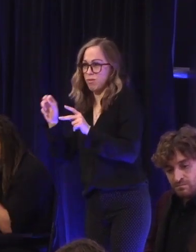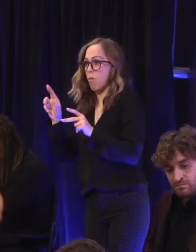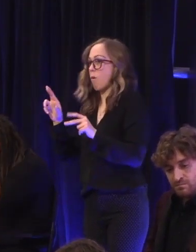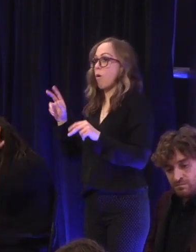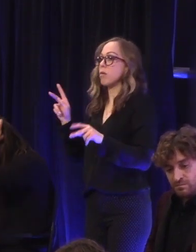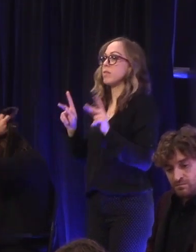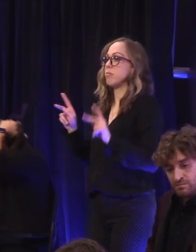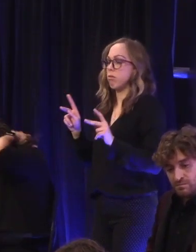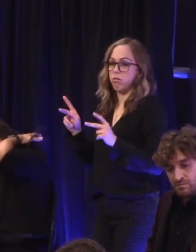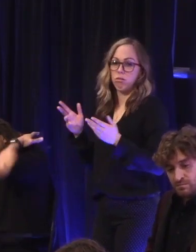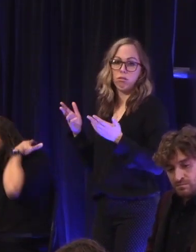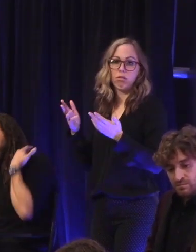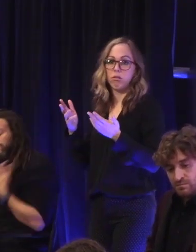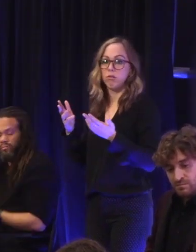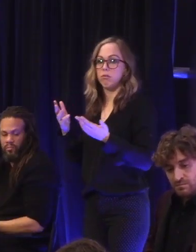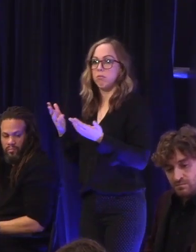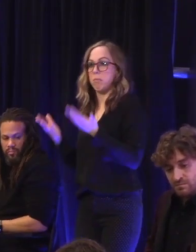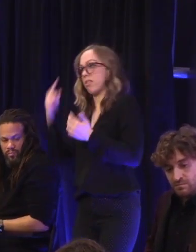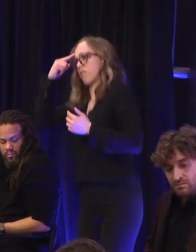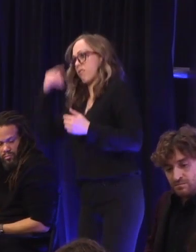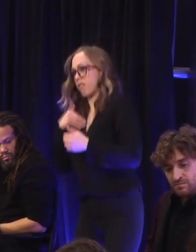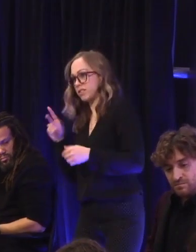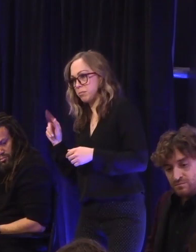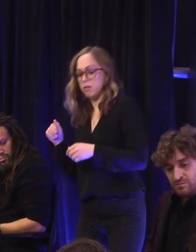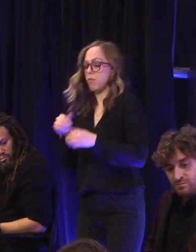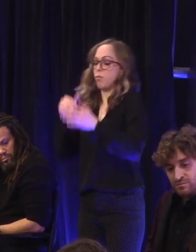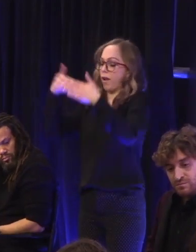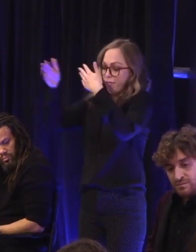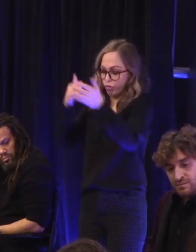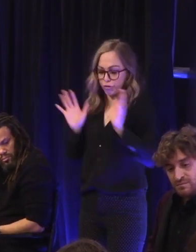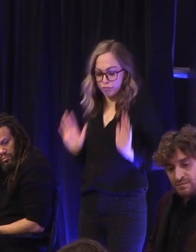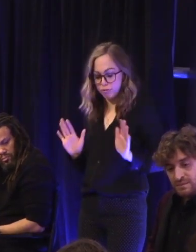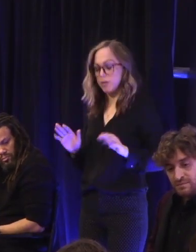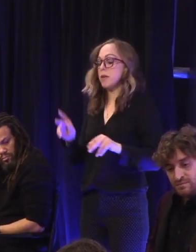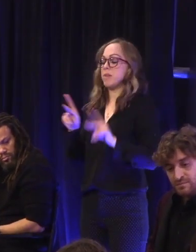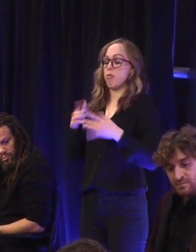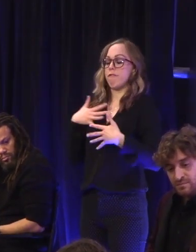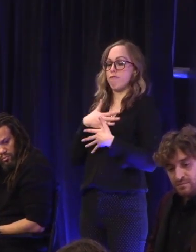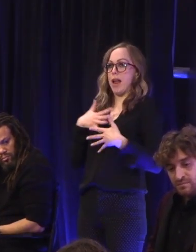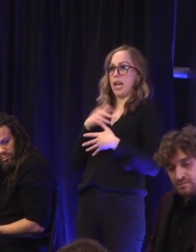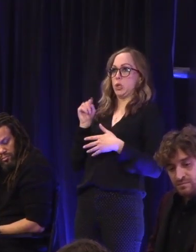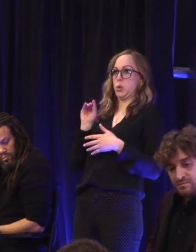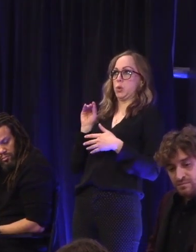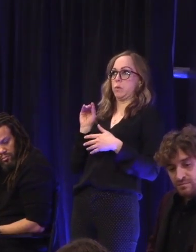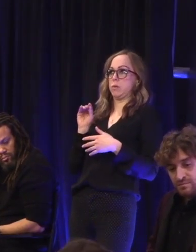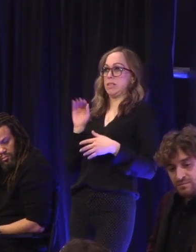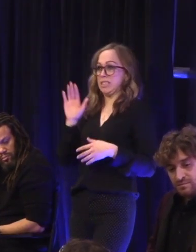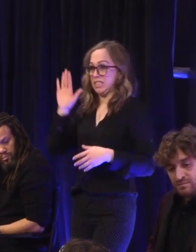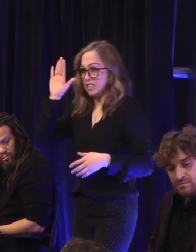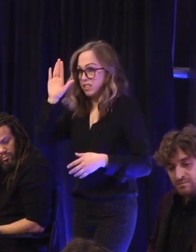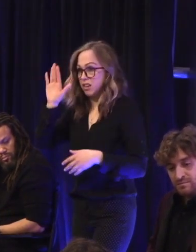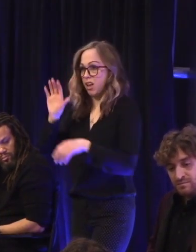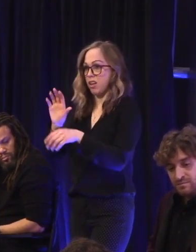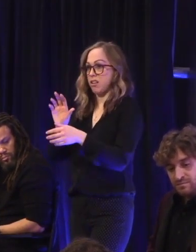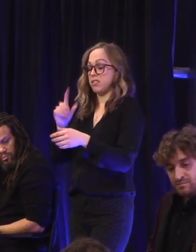hidden disabilities or whatever it may be, who are afraid to come forward because they're afraid that something